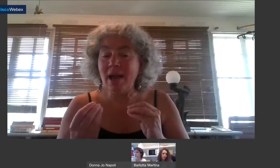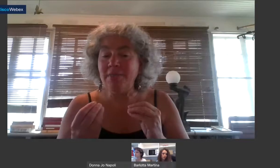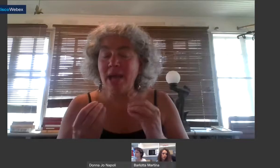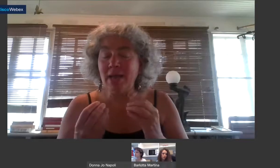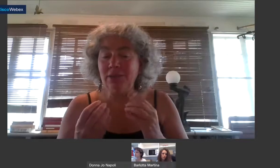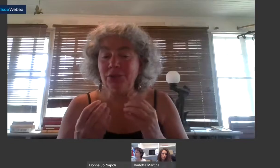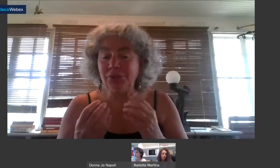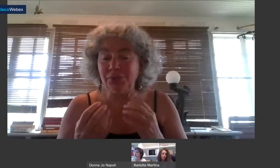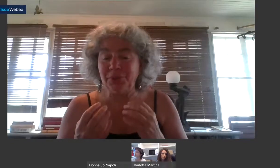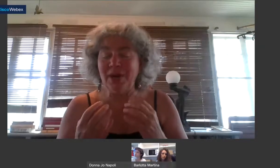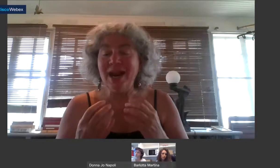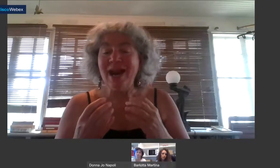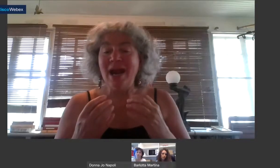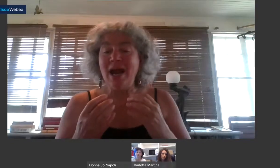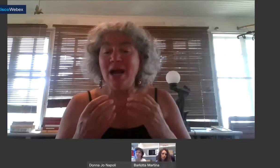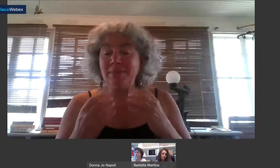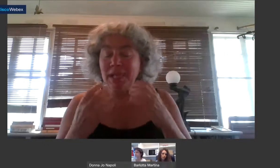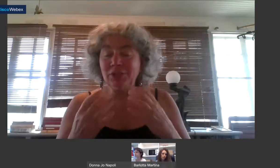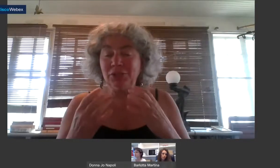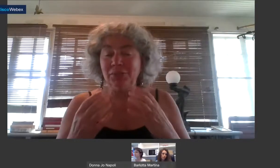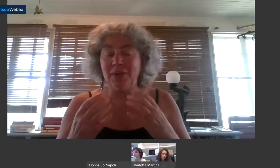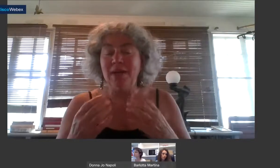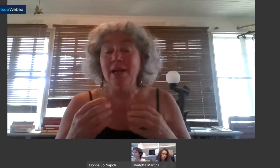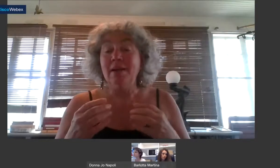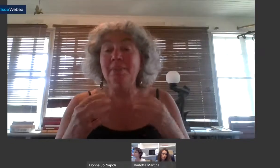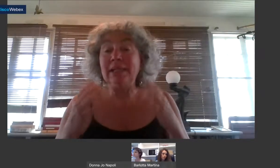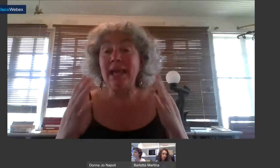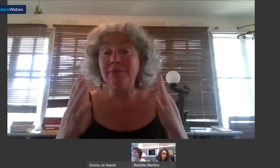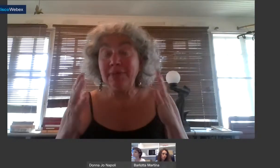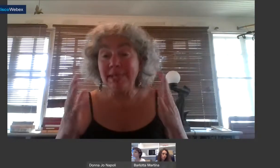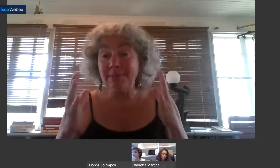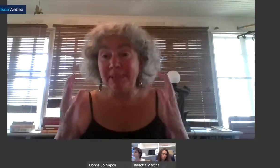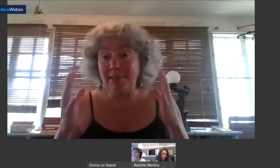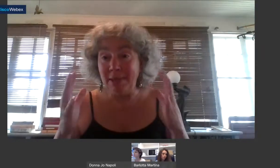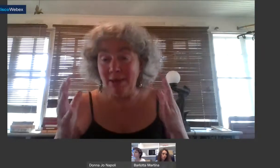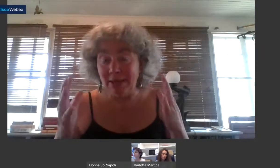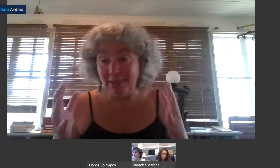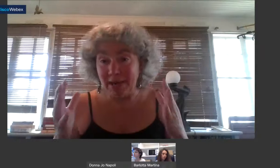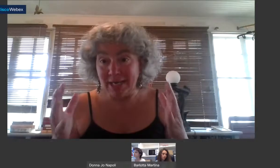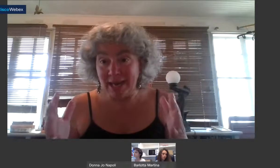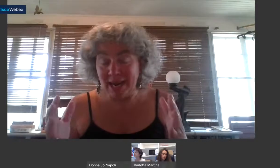I'm not sure. I'm not sure. But like, for example, in America right now,